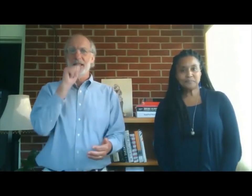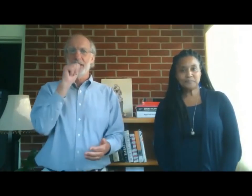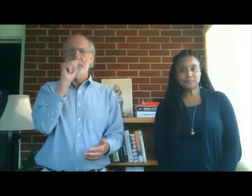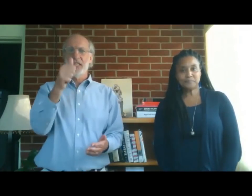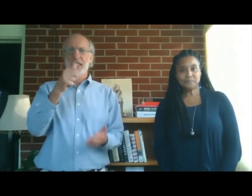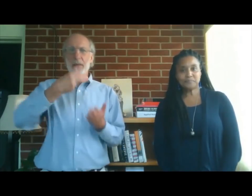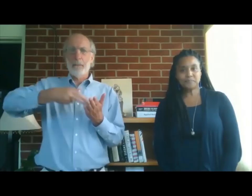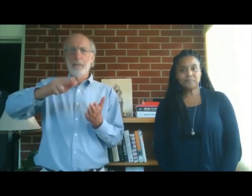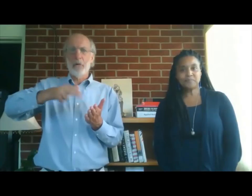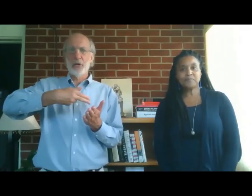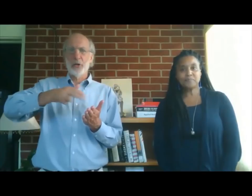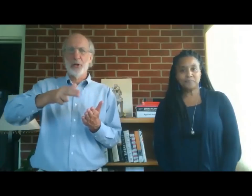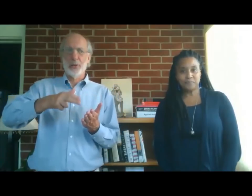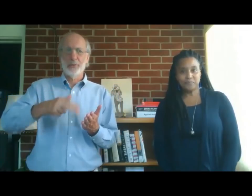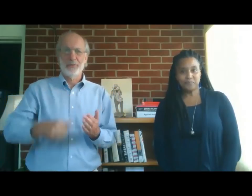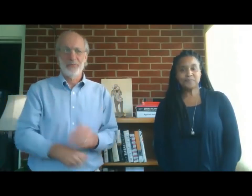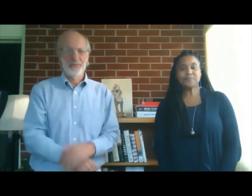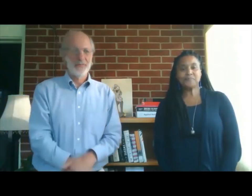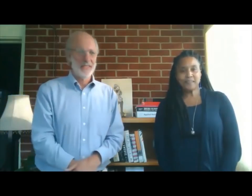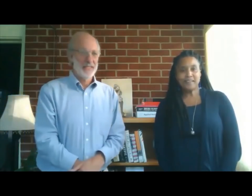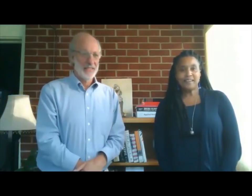That's right. Peanut butter.